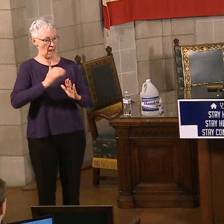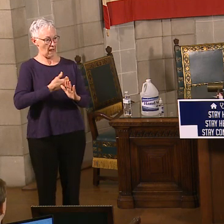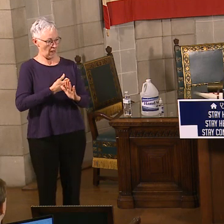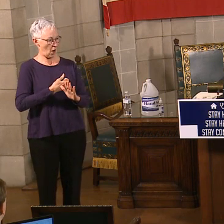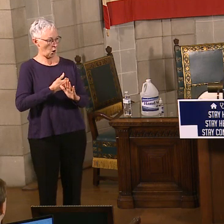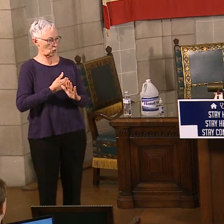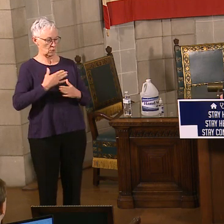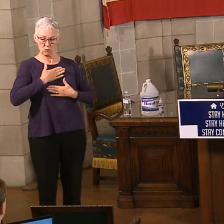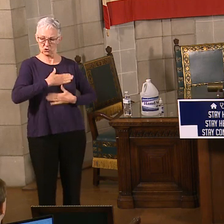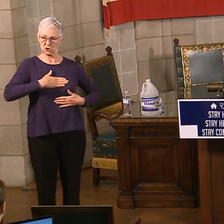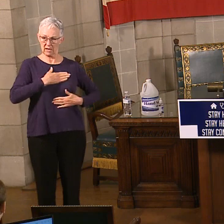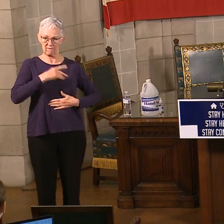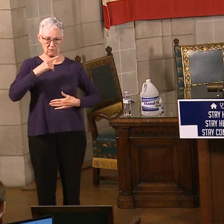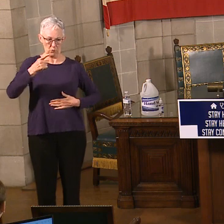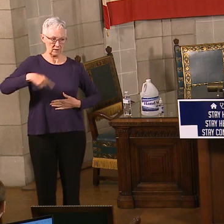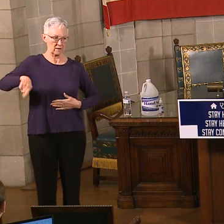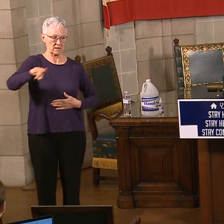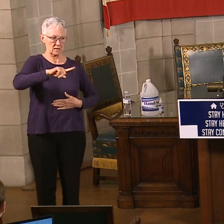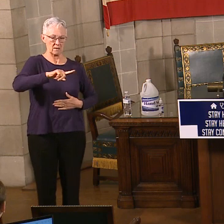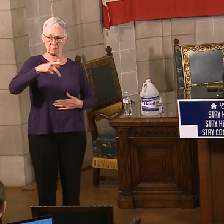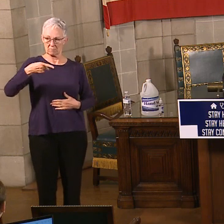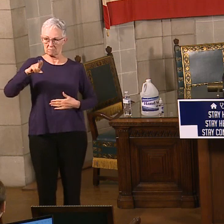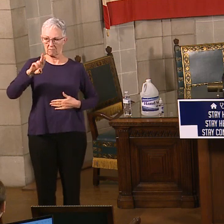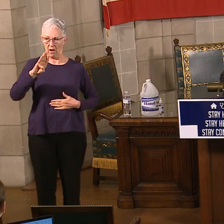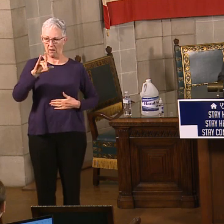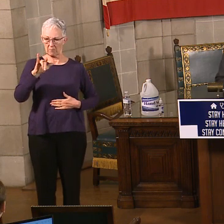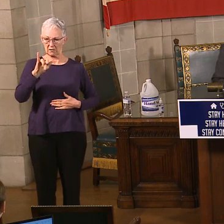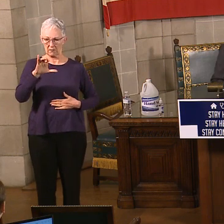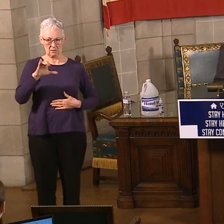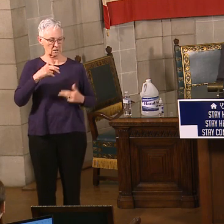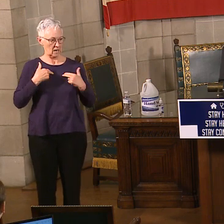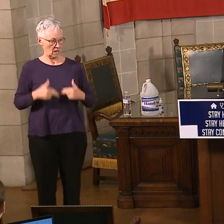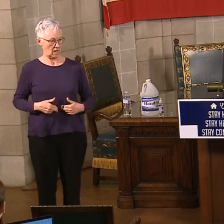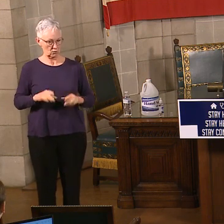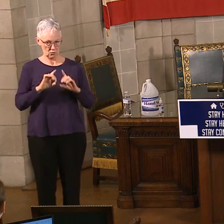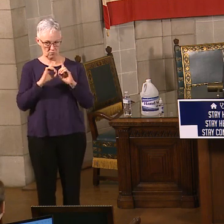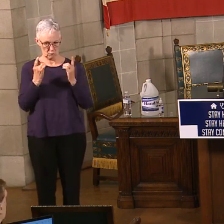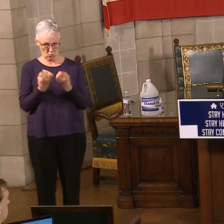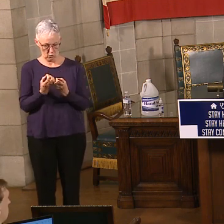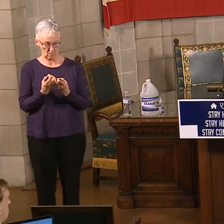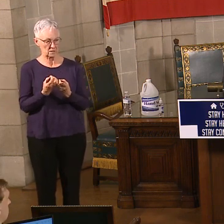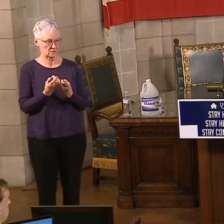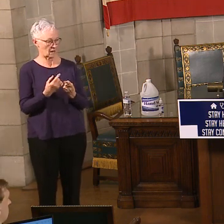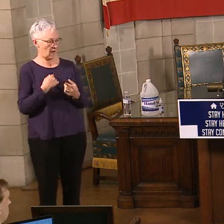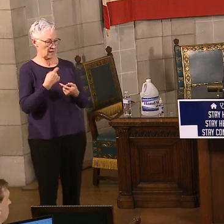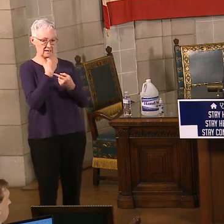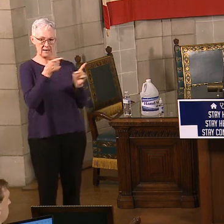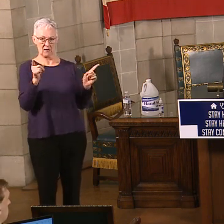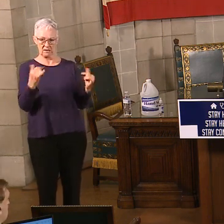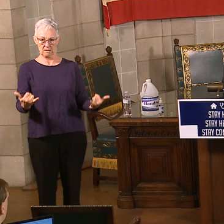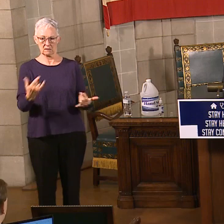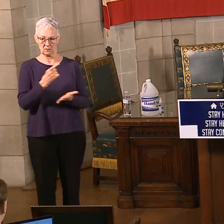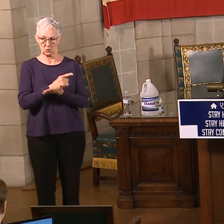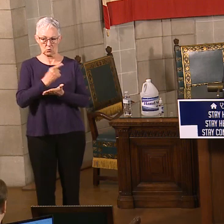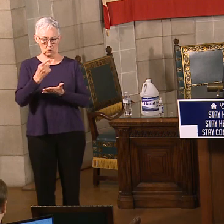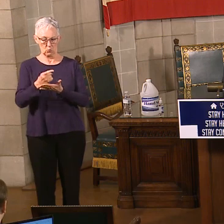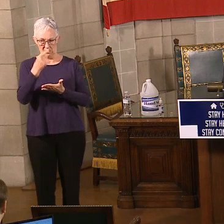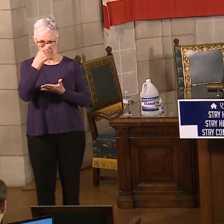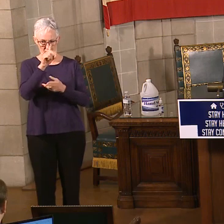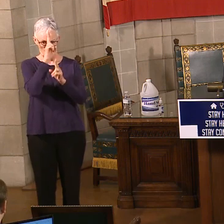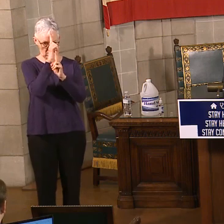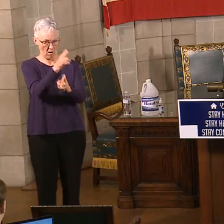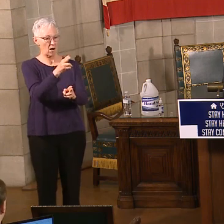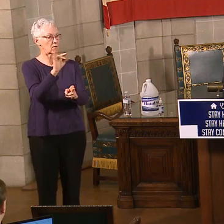it Public Health Week here in Nebraska. And Dr. Antone, I'll ask you to come up and accept this